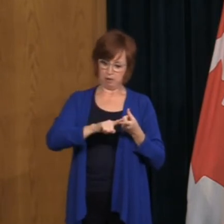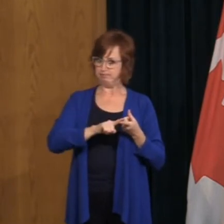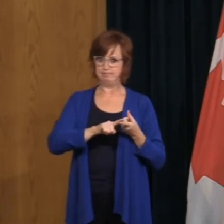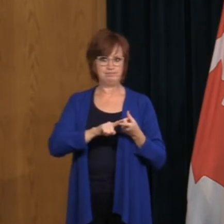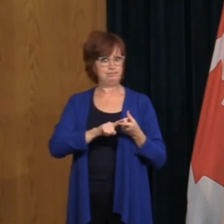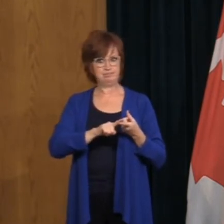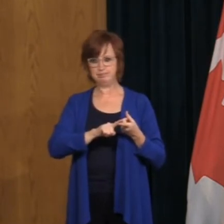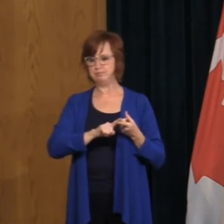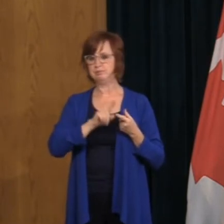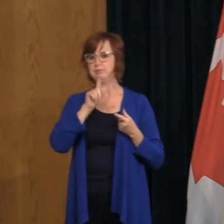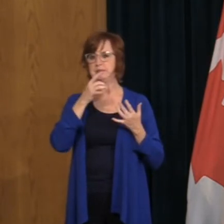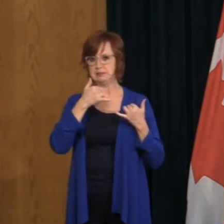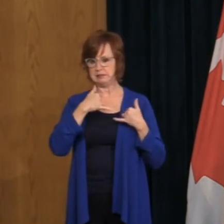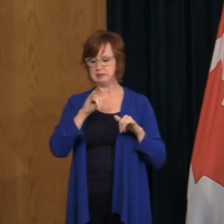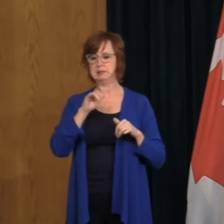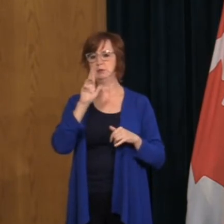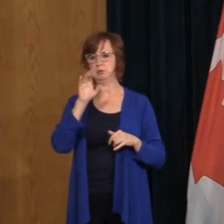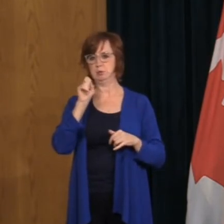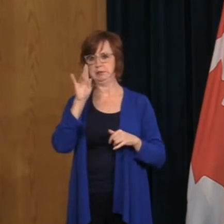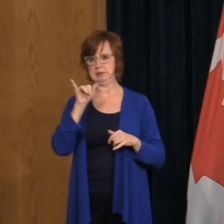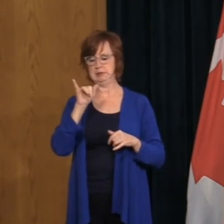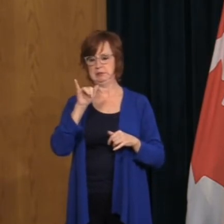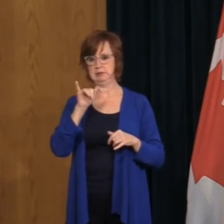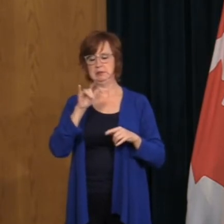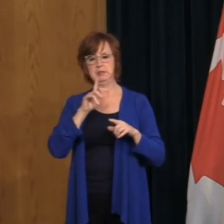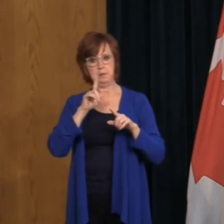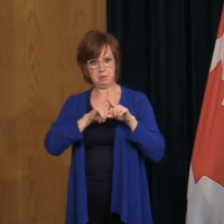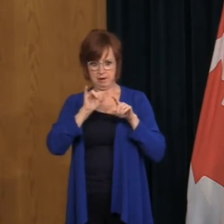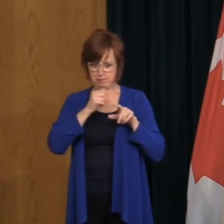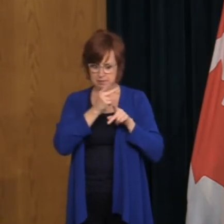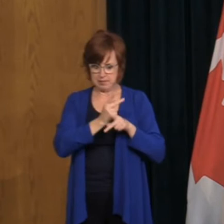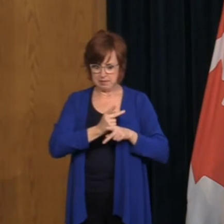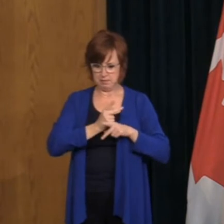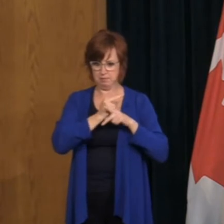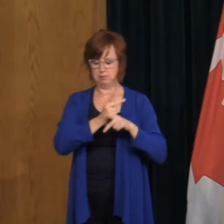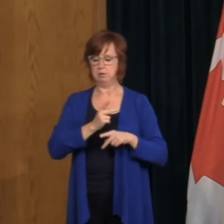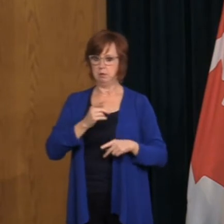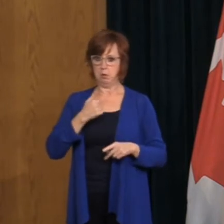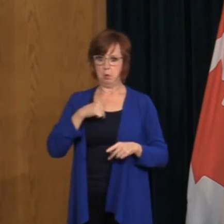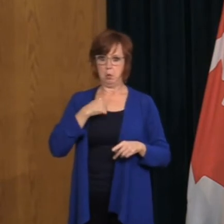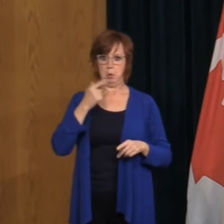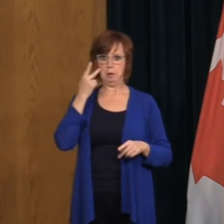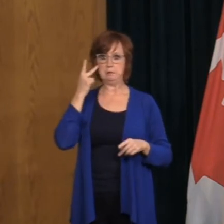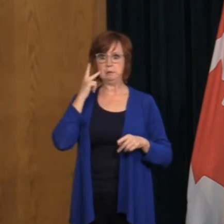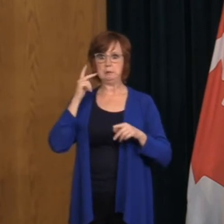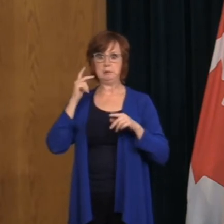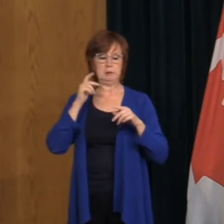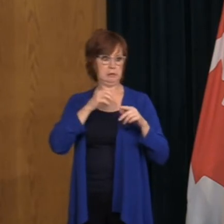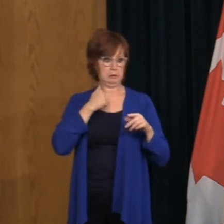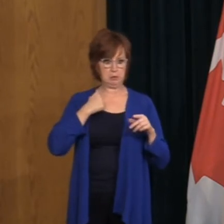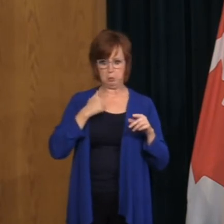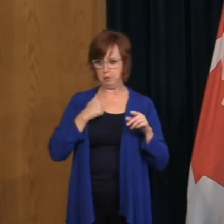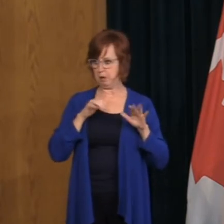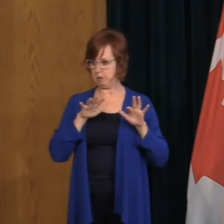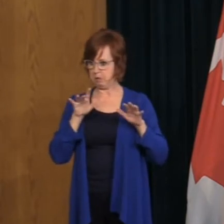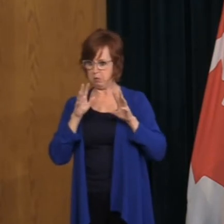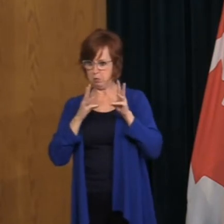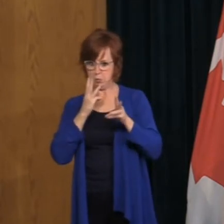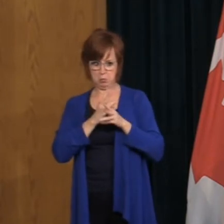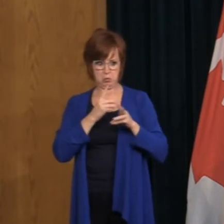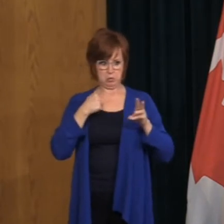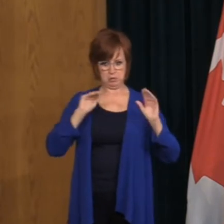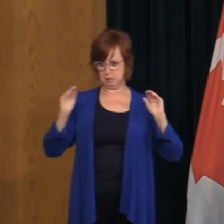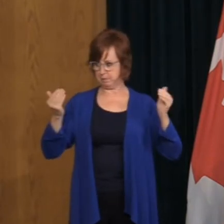very careful. Saskatchewan is in a very positive spot compared to many other places in Canada and around the